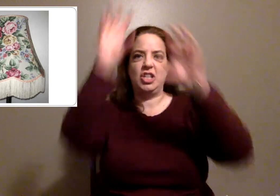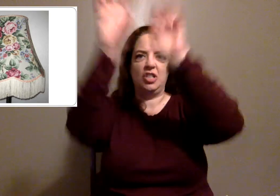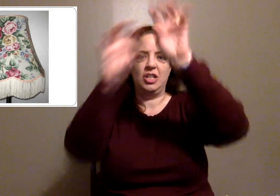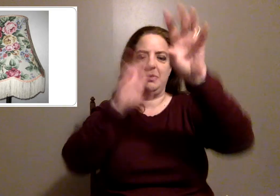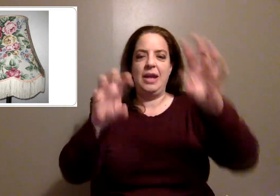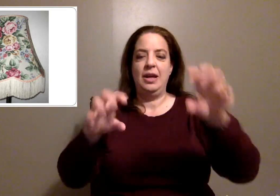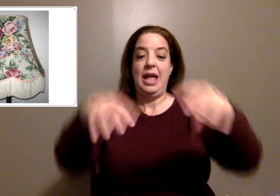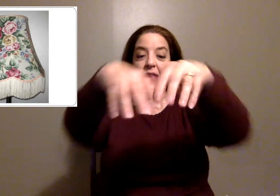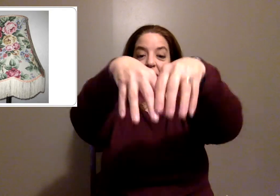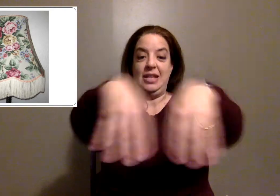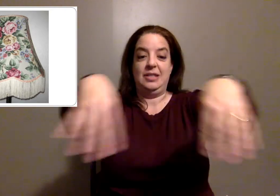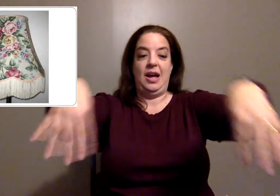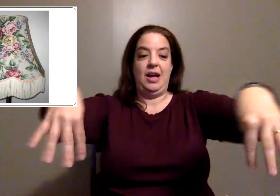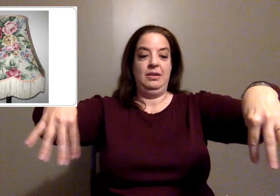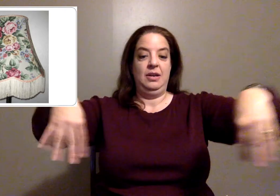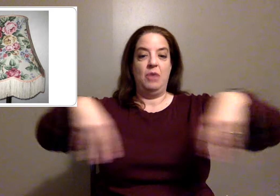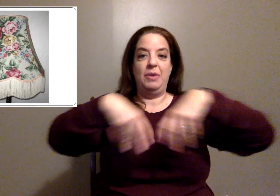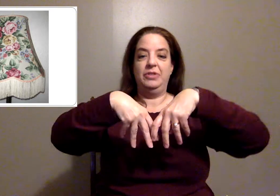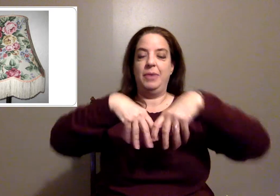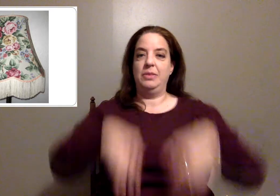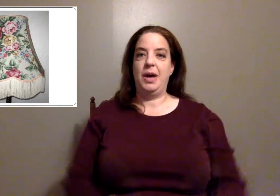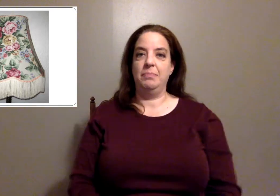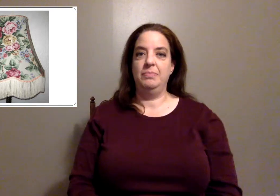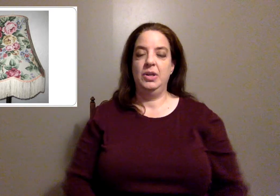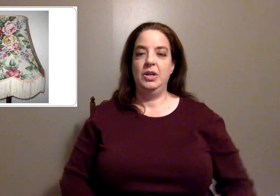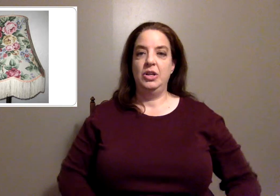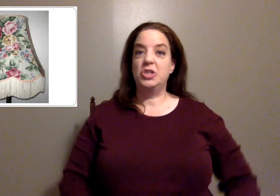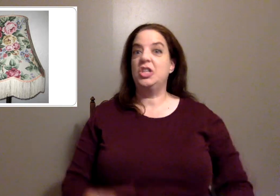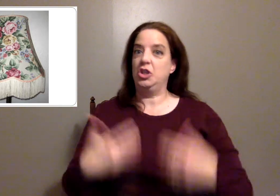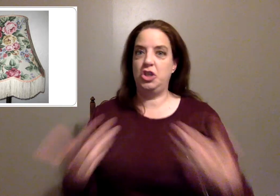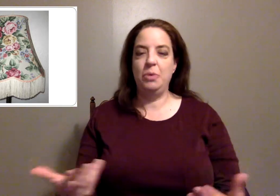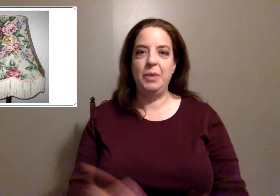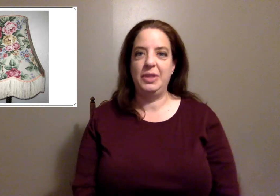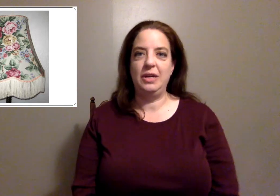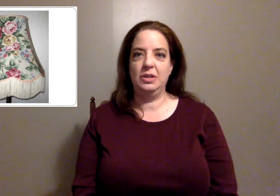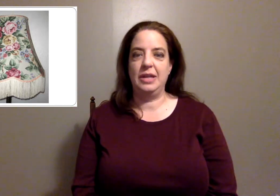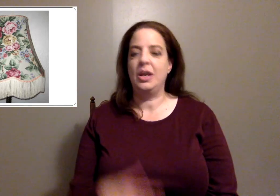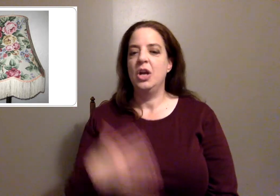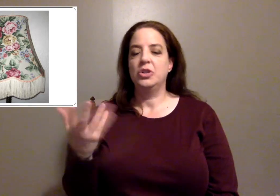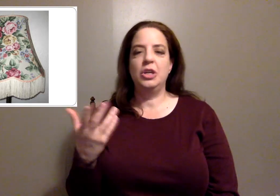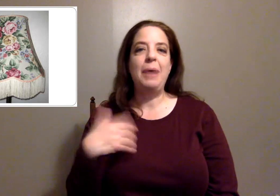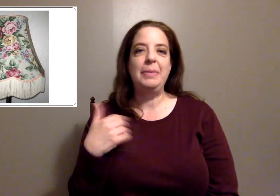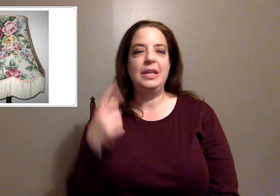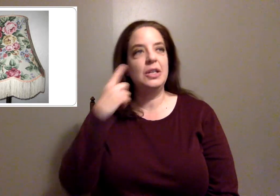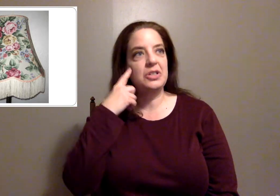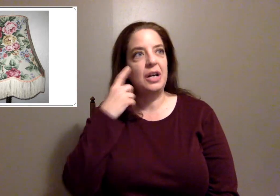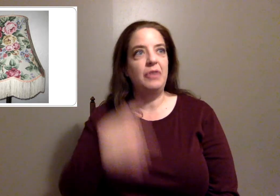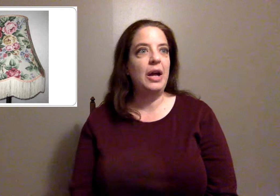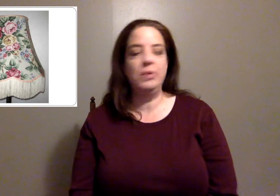cha-cha-cha-cha-cha-cha, right? And then it's got a ruffle around the bottom. You're just going to show me what that looks like. So you might be thinking to yourself, I don't know the